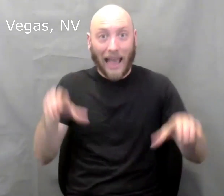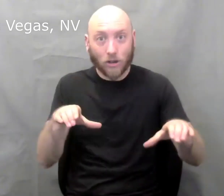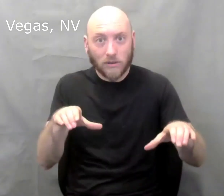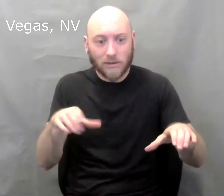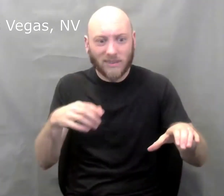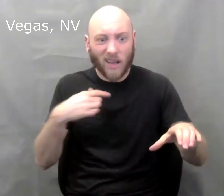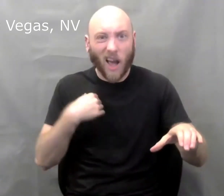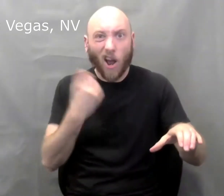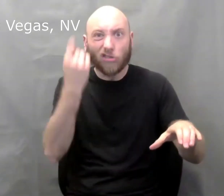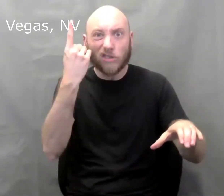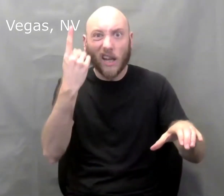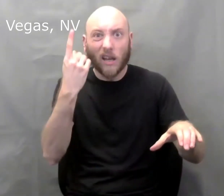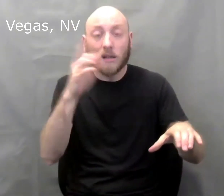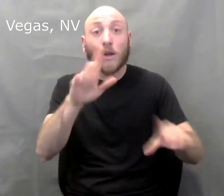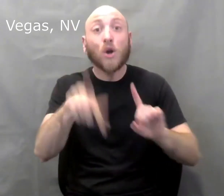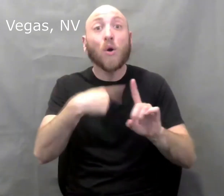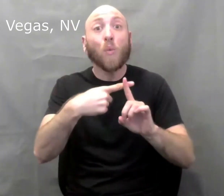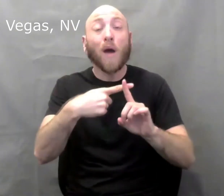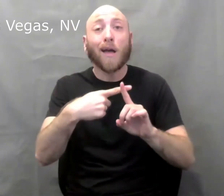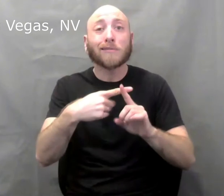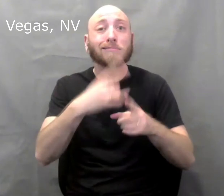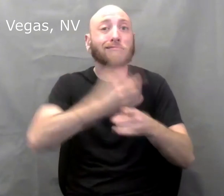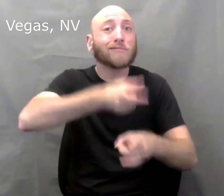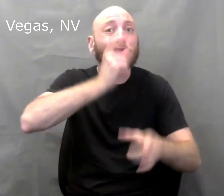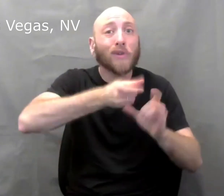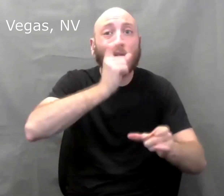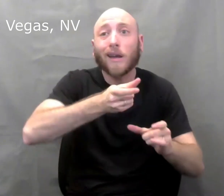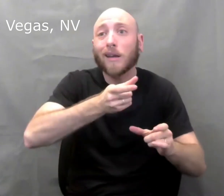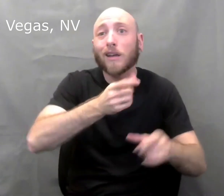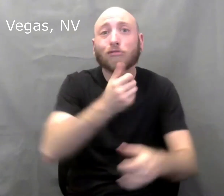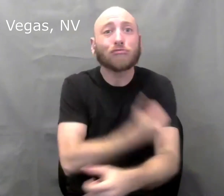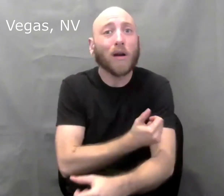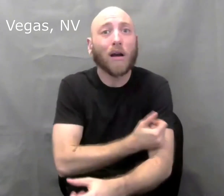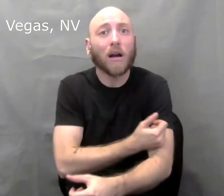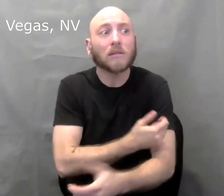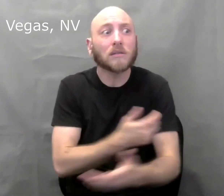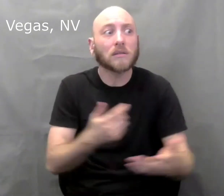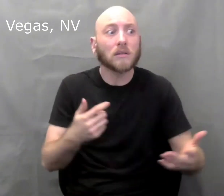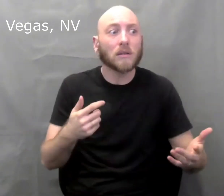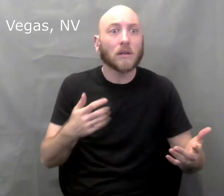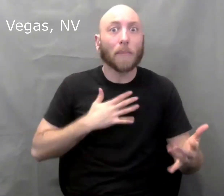And when I was out there, I had absolutely no concept of what I was doing wrong, or that it even was